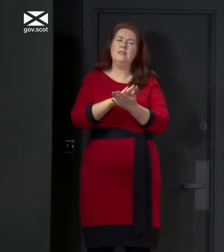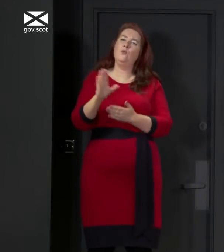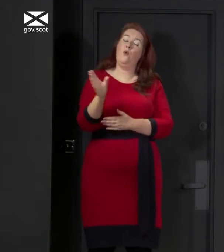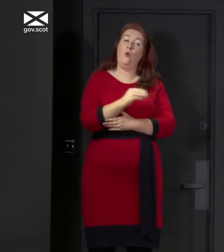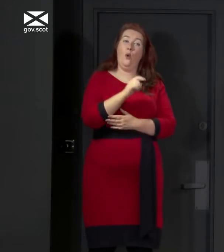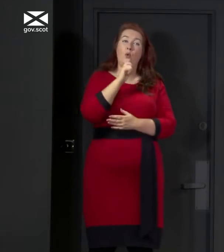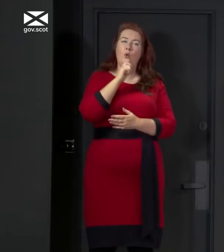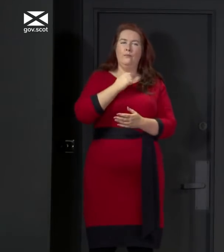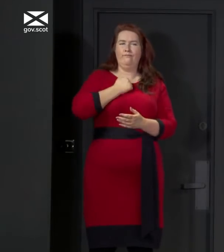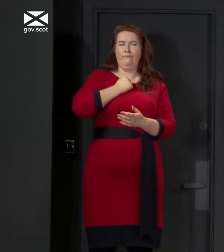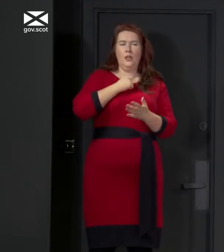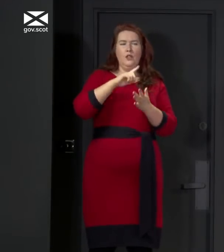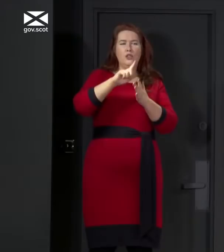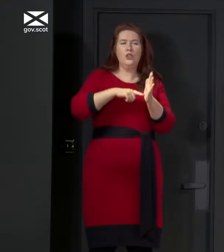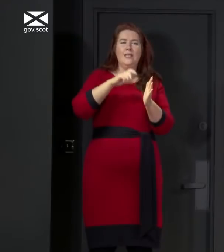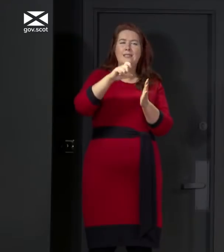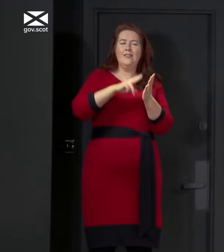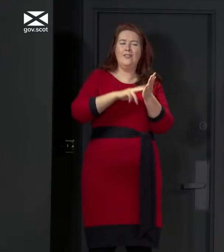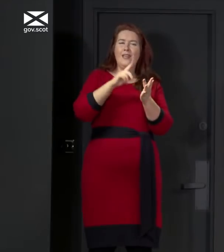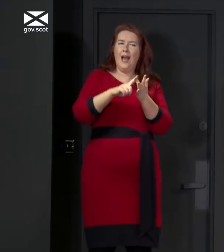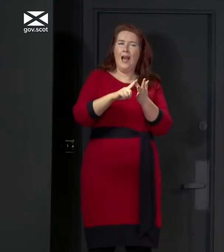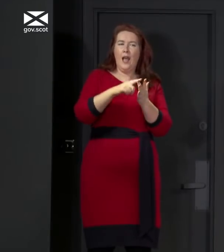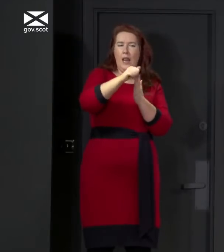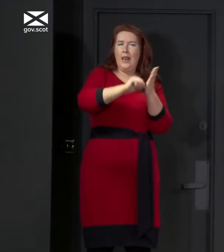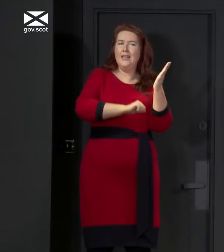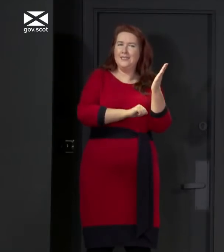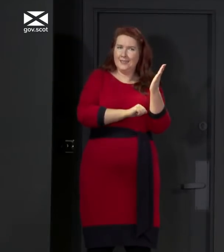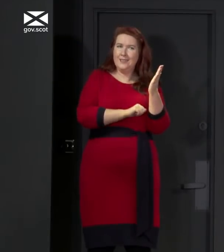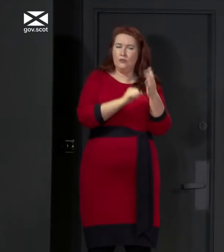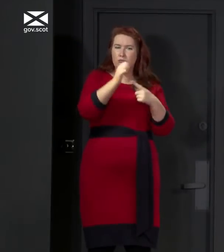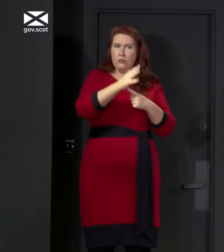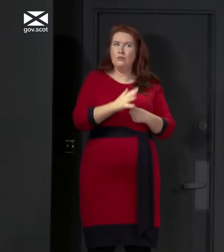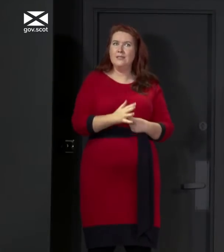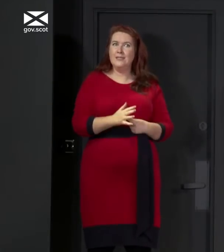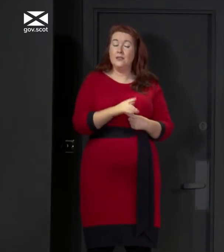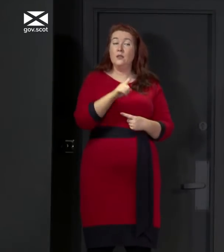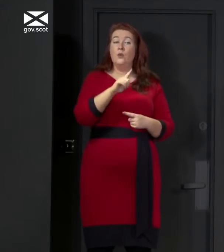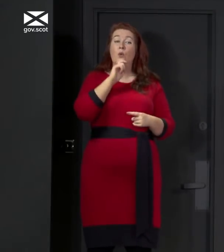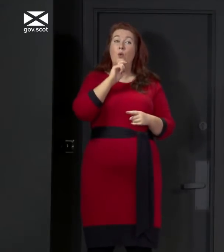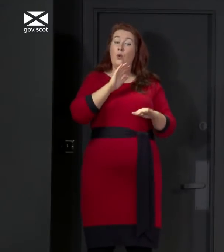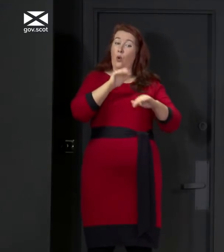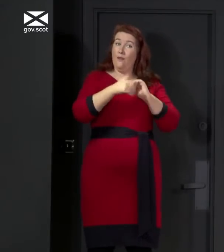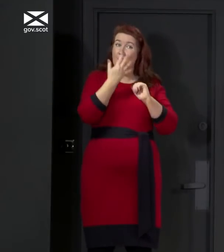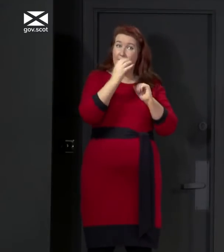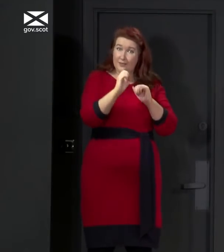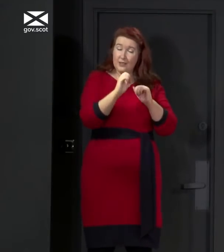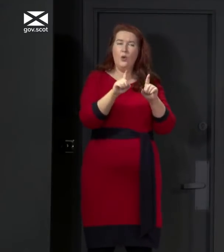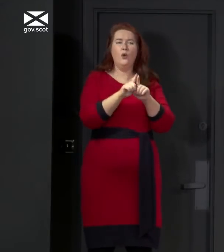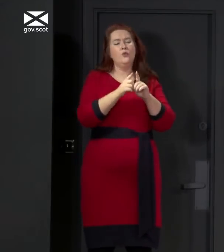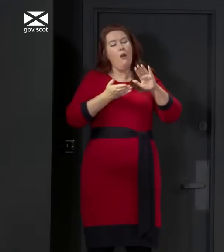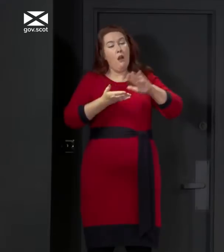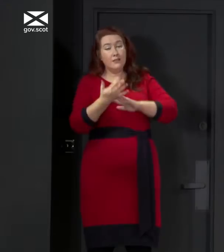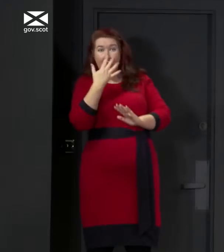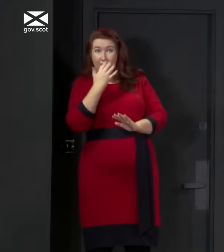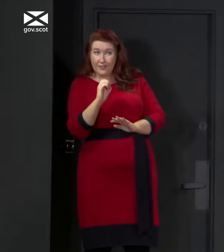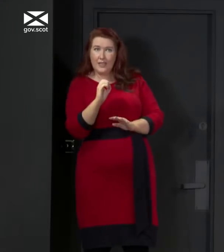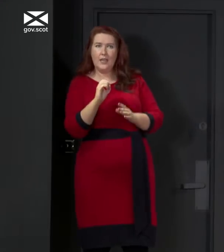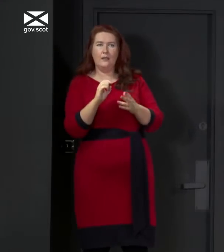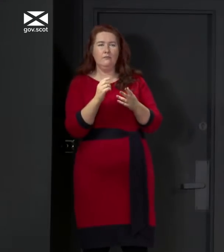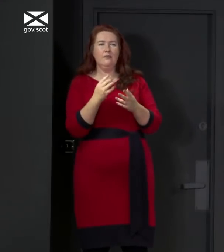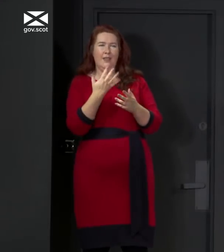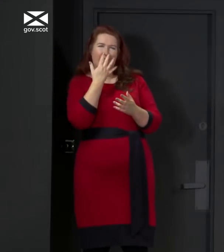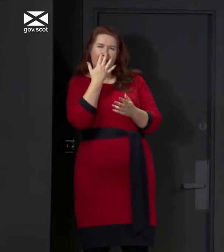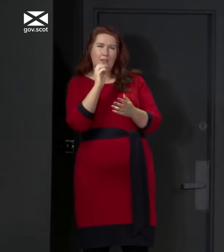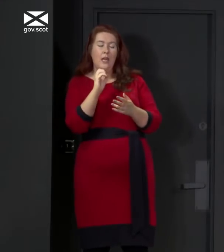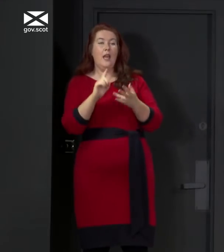JCVI priority list, everyone over the age of 50 and people under 50 who have specific underlying health conditions. Now, we will do everything we